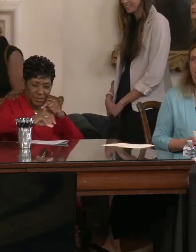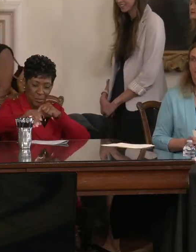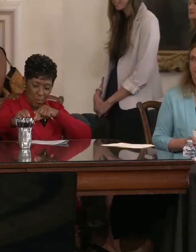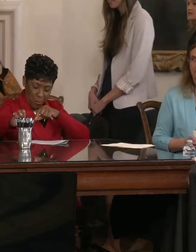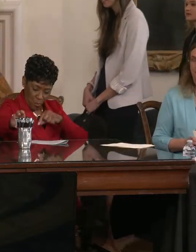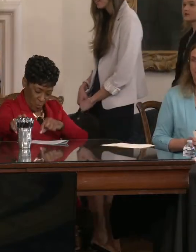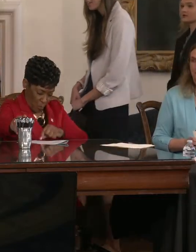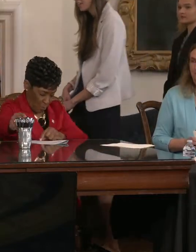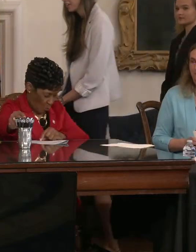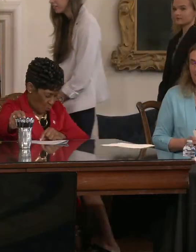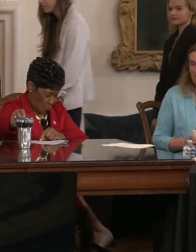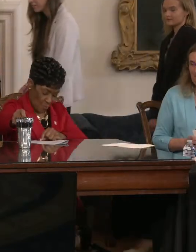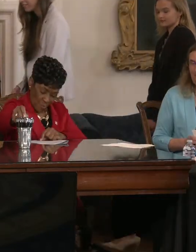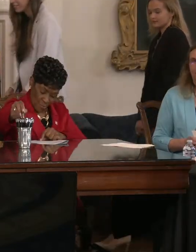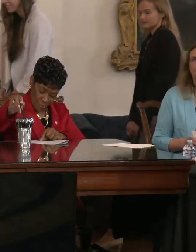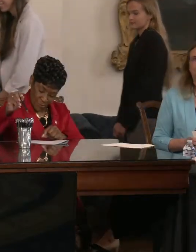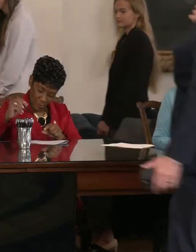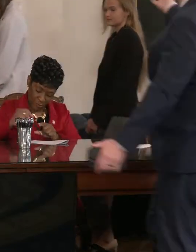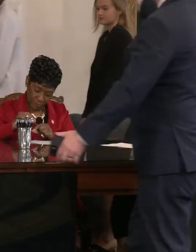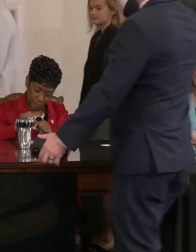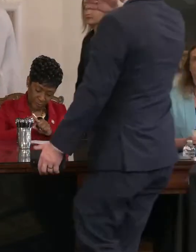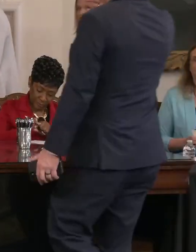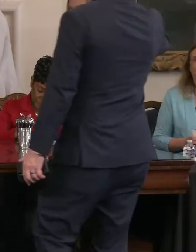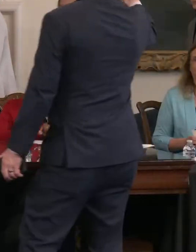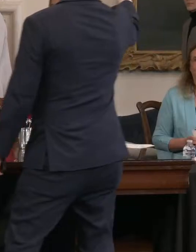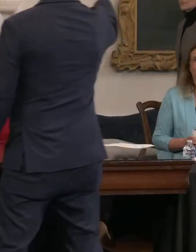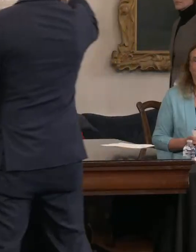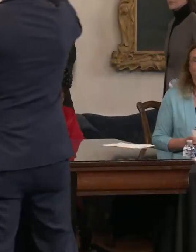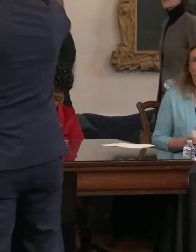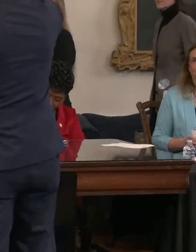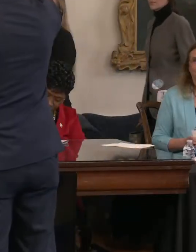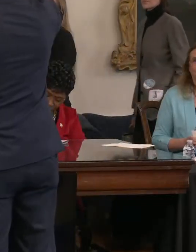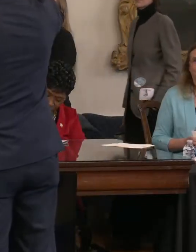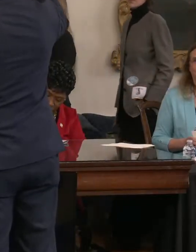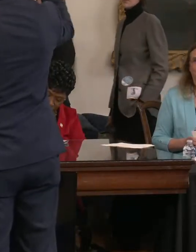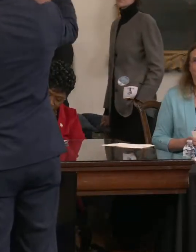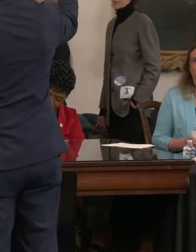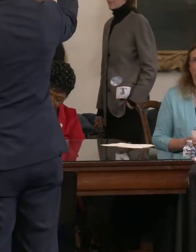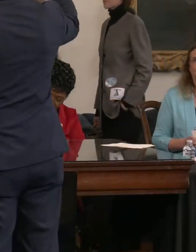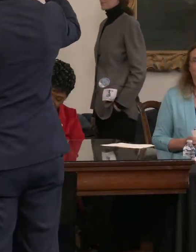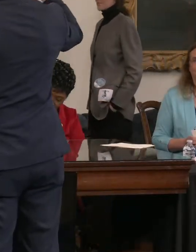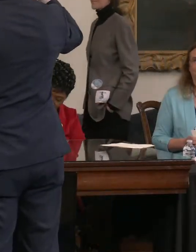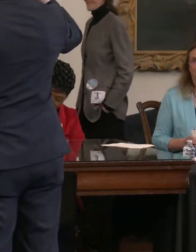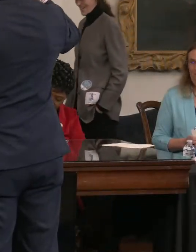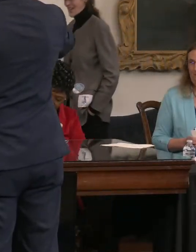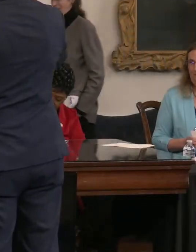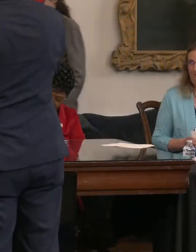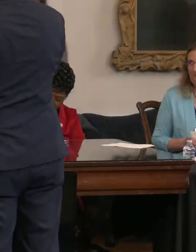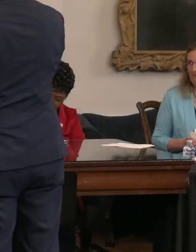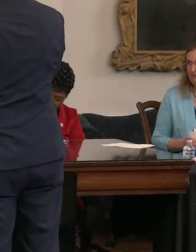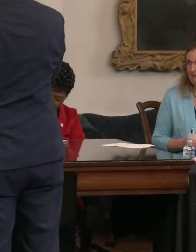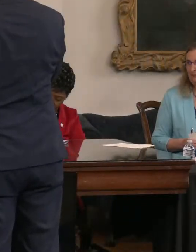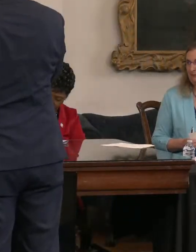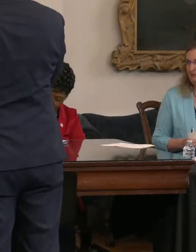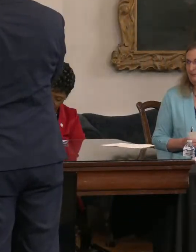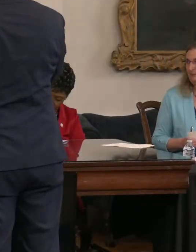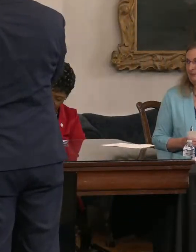Next bill, please. Thank you. All right, folks. Need everybody to exit to their right, please, so we can get the next